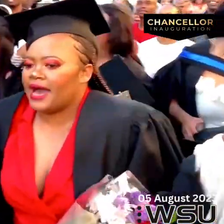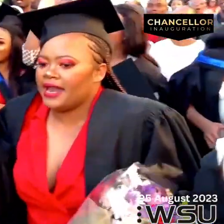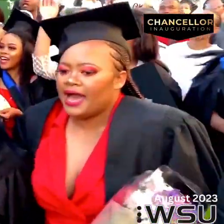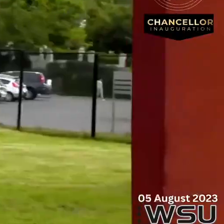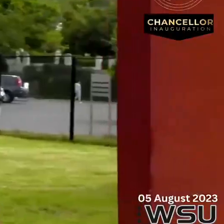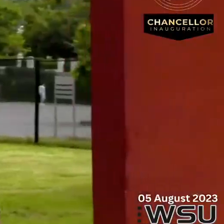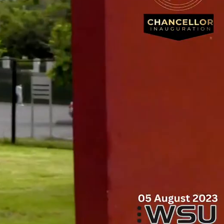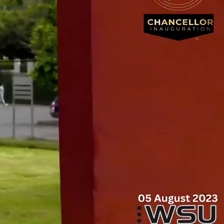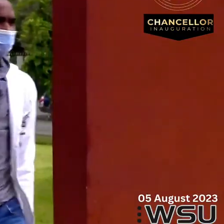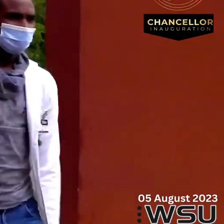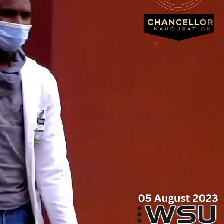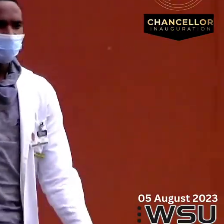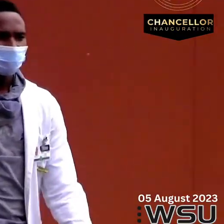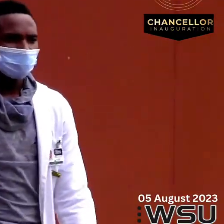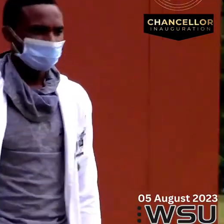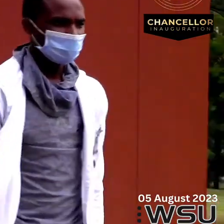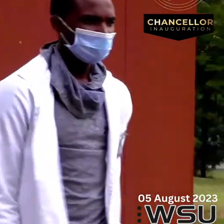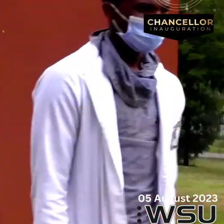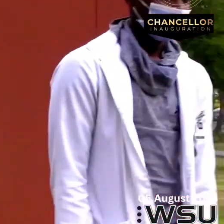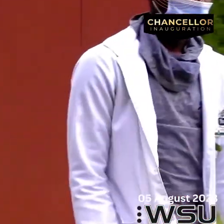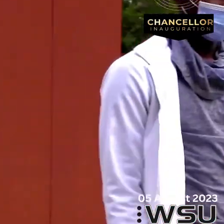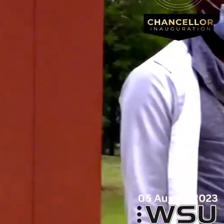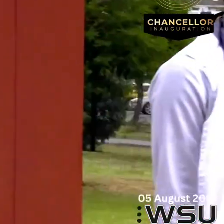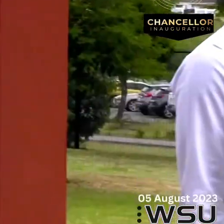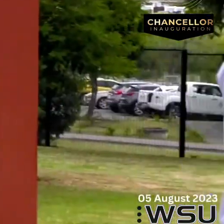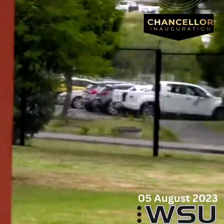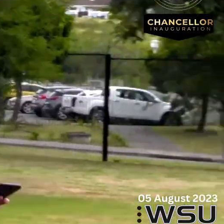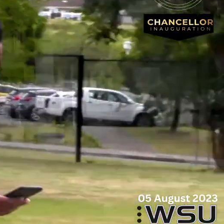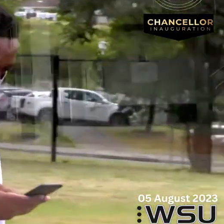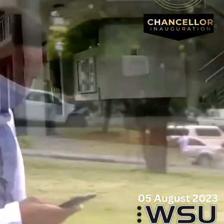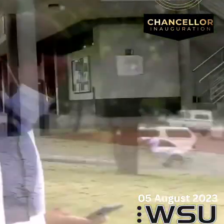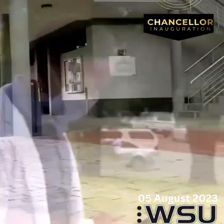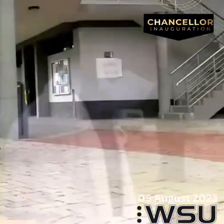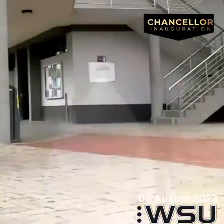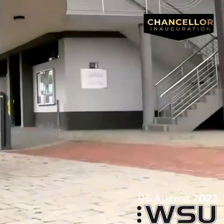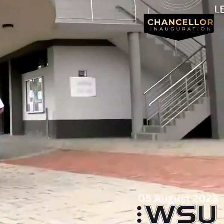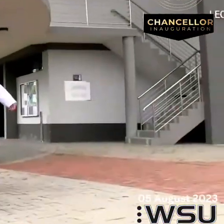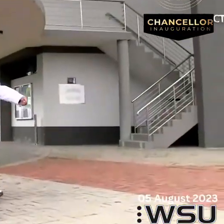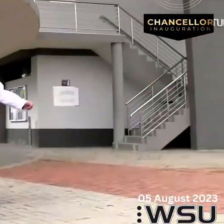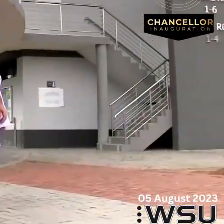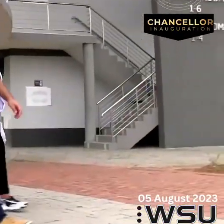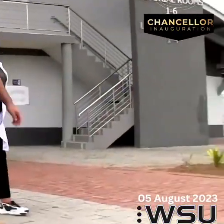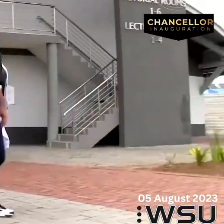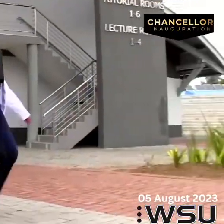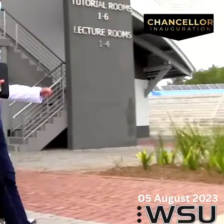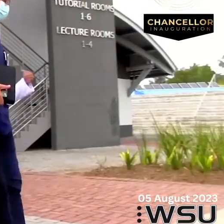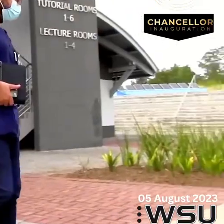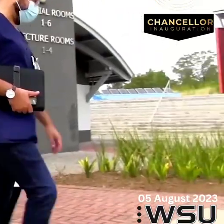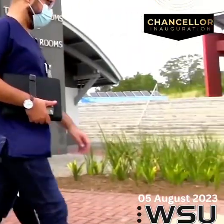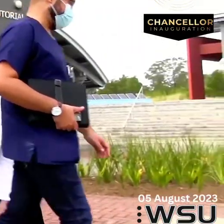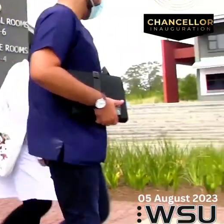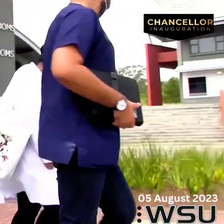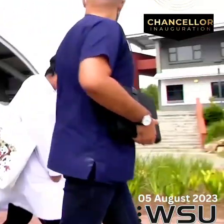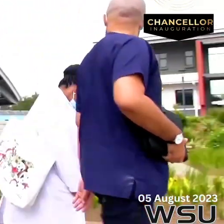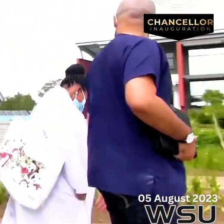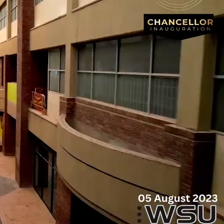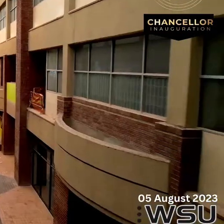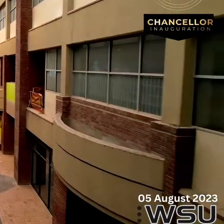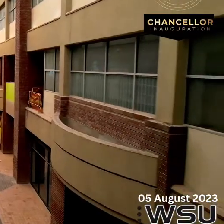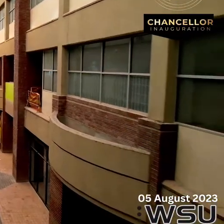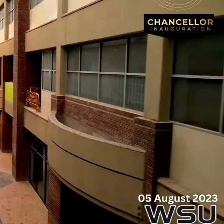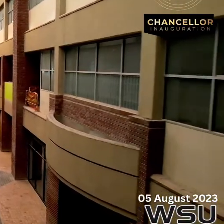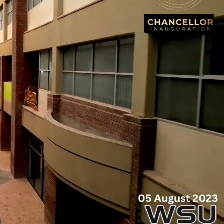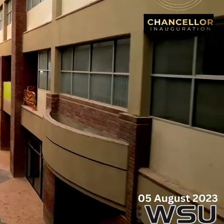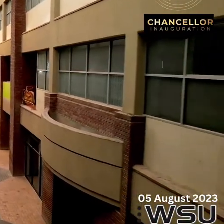The university has approximately 30,000 students and 1,800 employees that study and work across